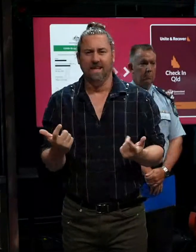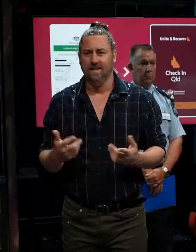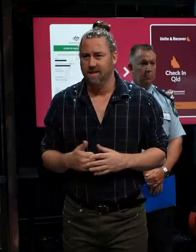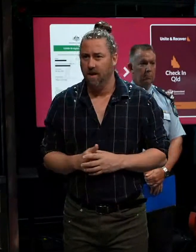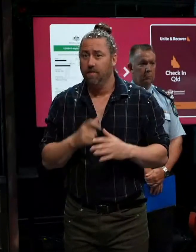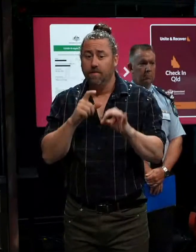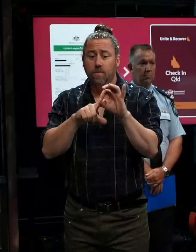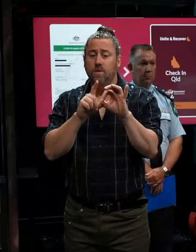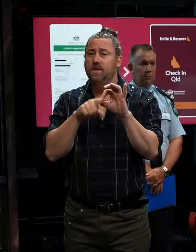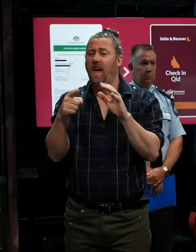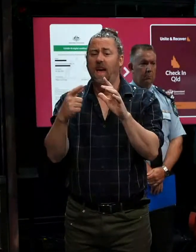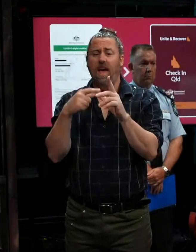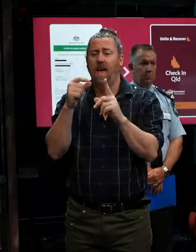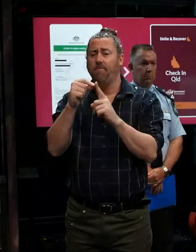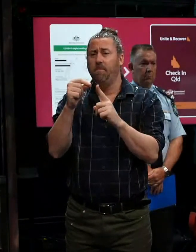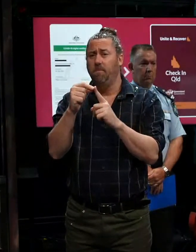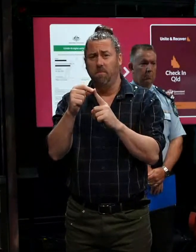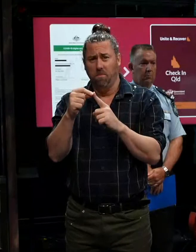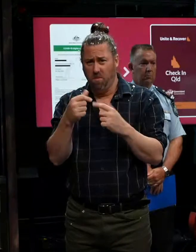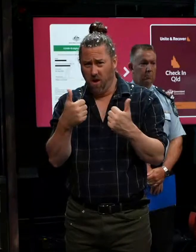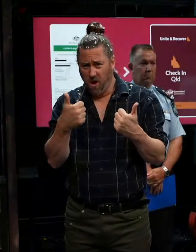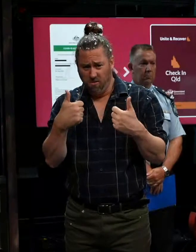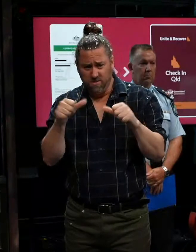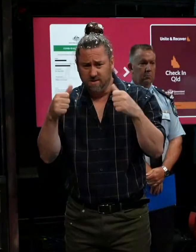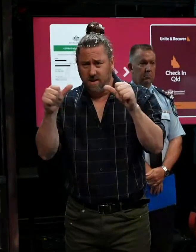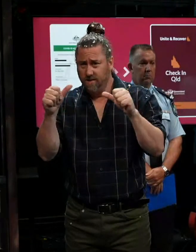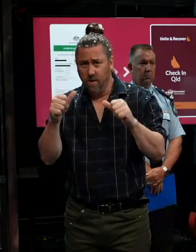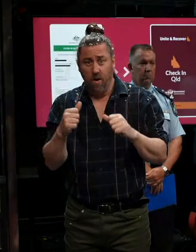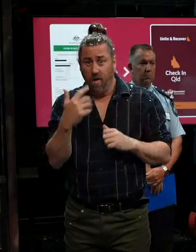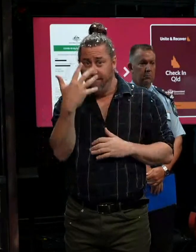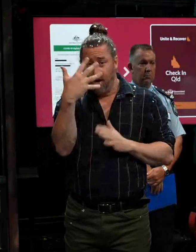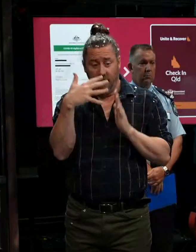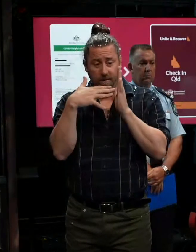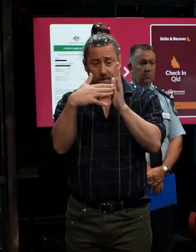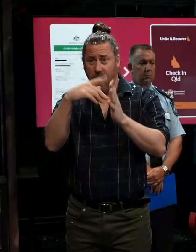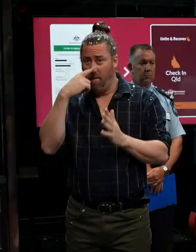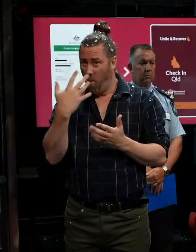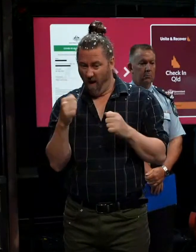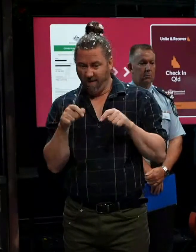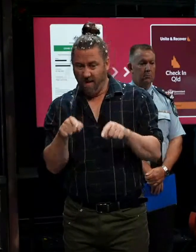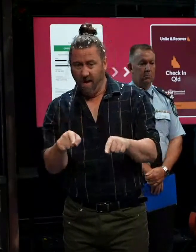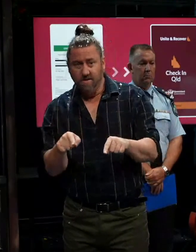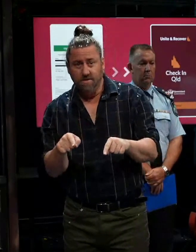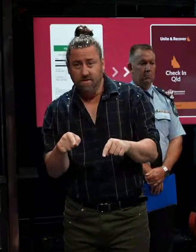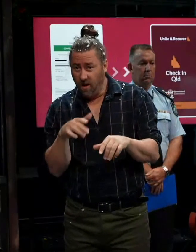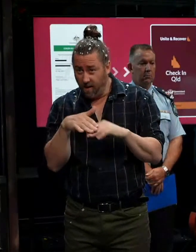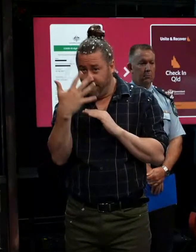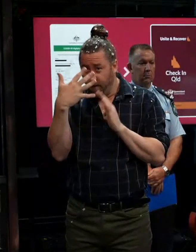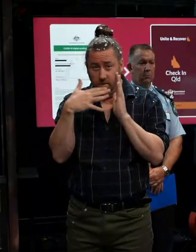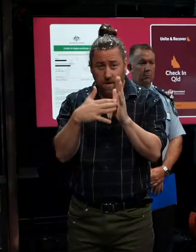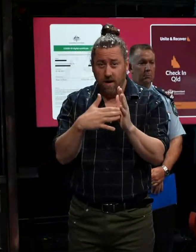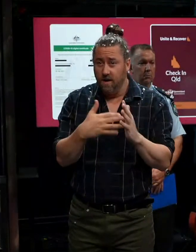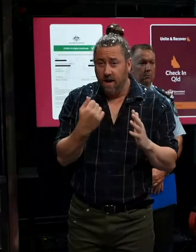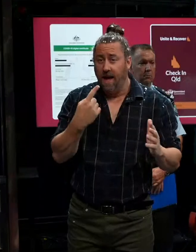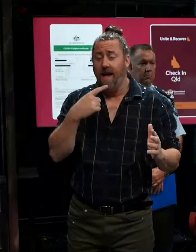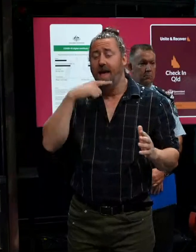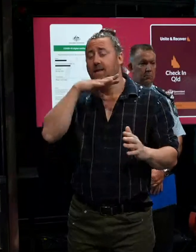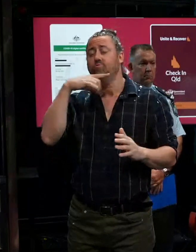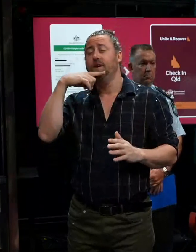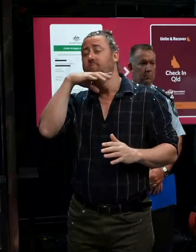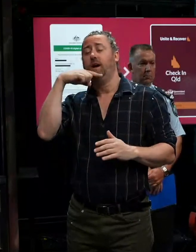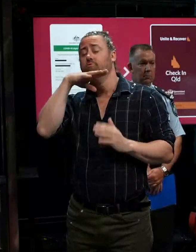app has been incredibly successful. Over 5 million downloads. We've seen millions and hundreds of millions of check-ins